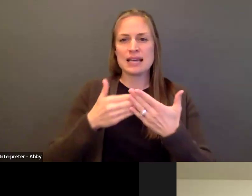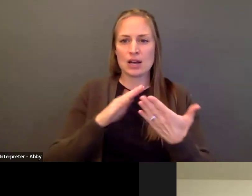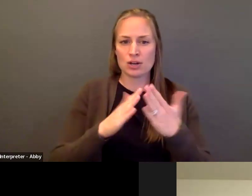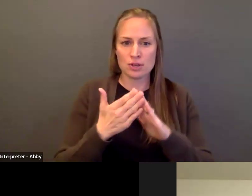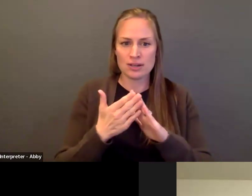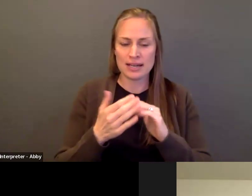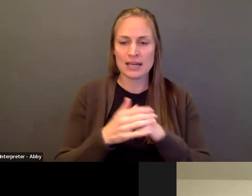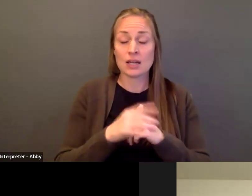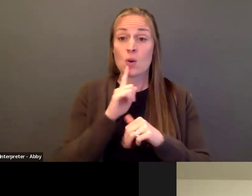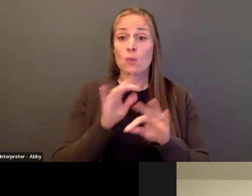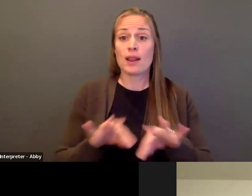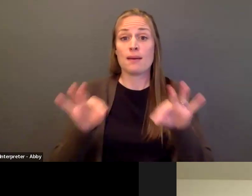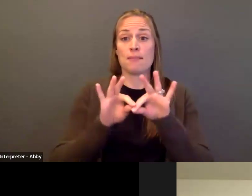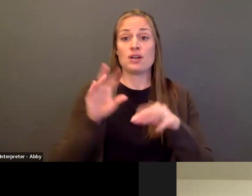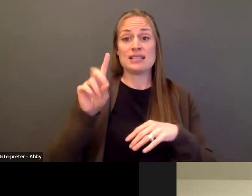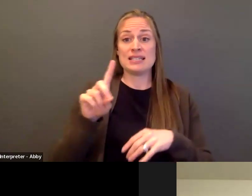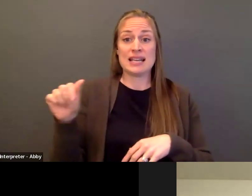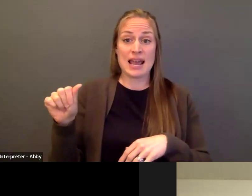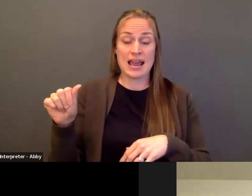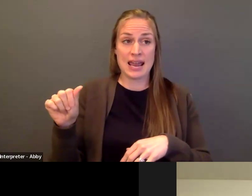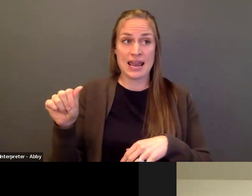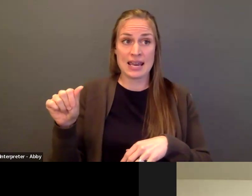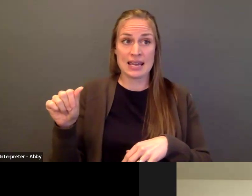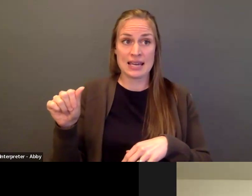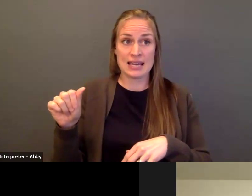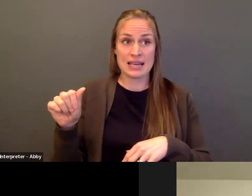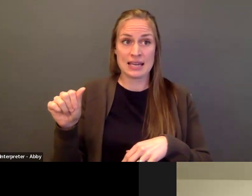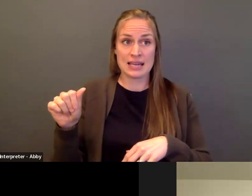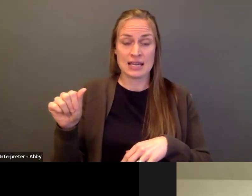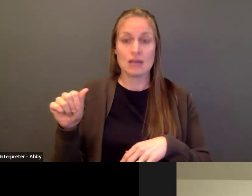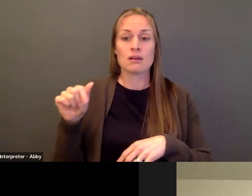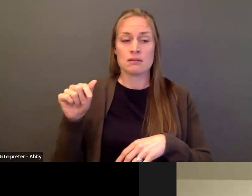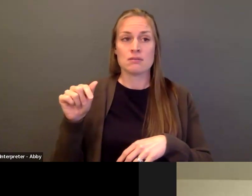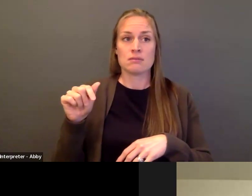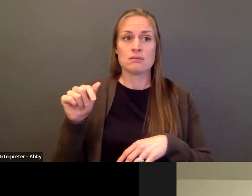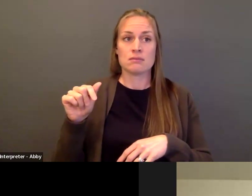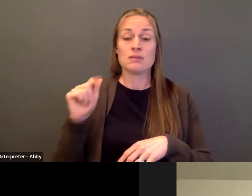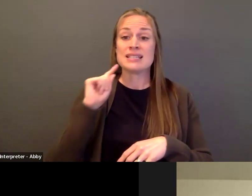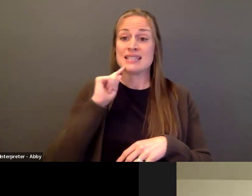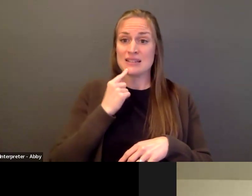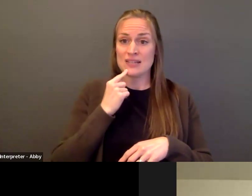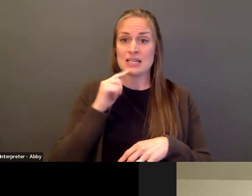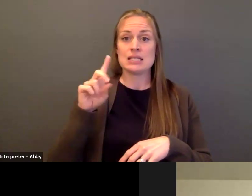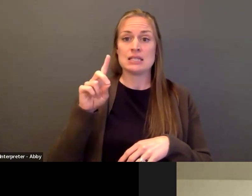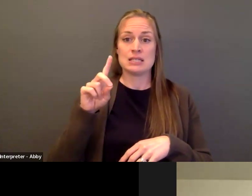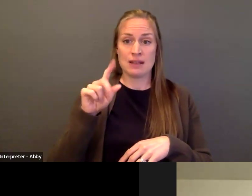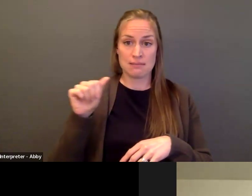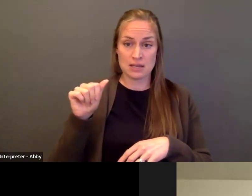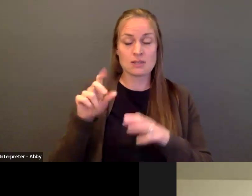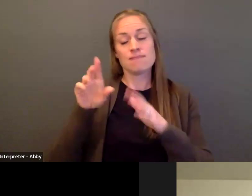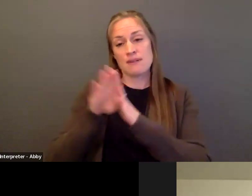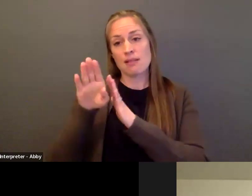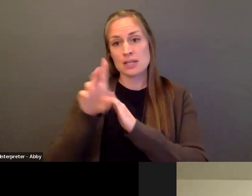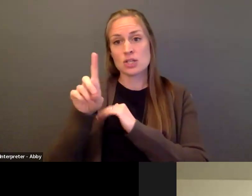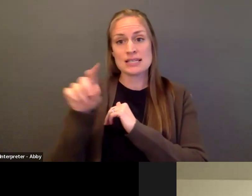DDA has significant developmental disabilities administration, that I think the assumption would be that we are funded